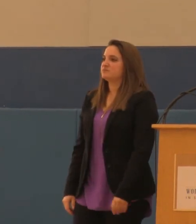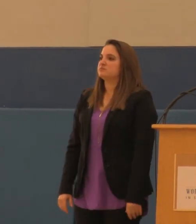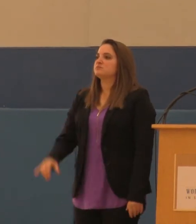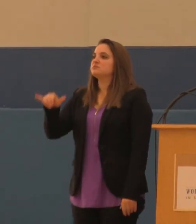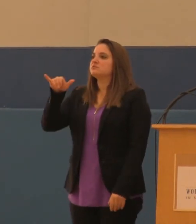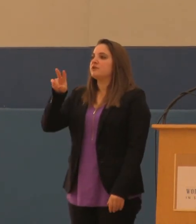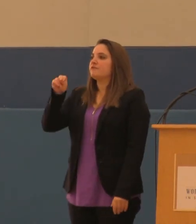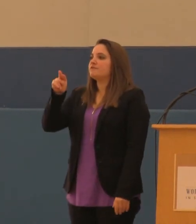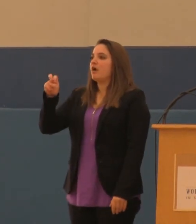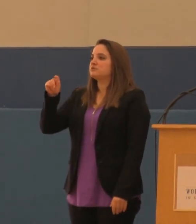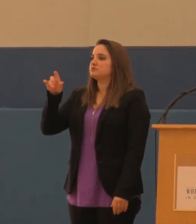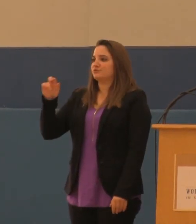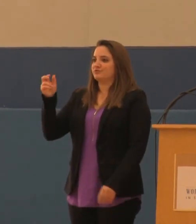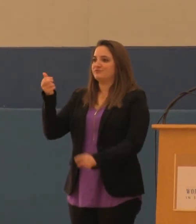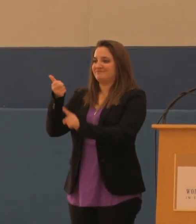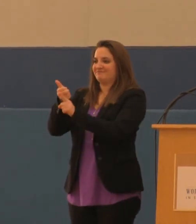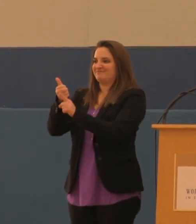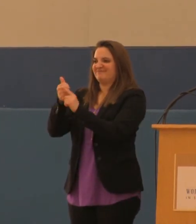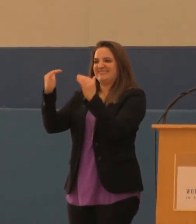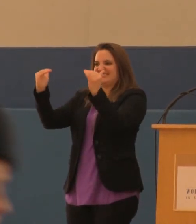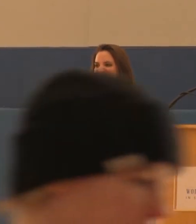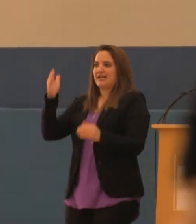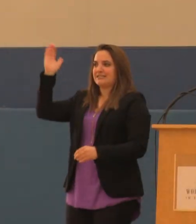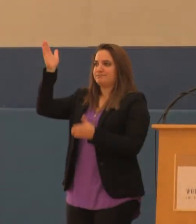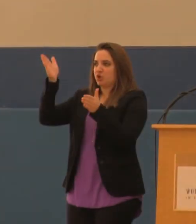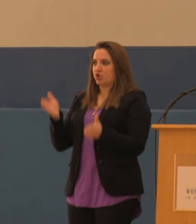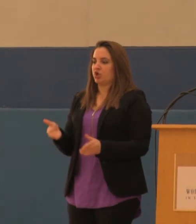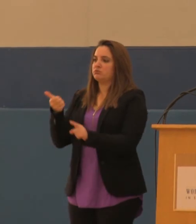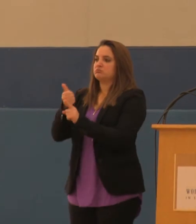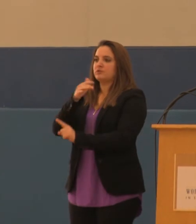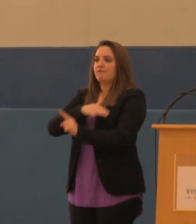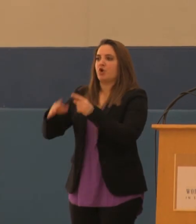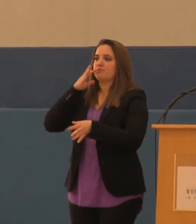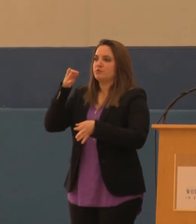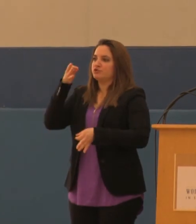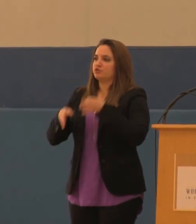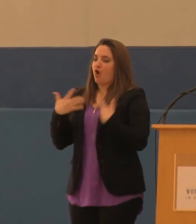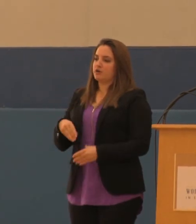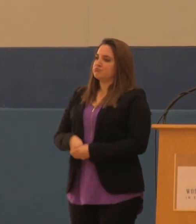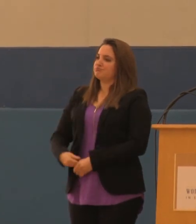Yvonne Taylor, our next speaker, has environmental justice in her blood.